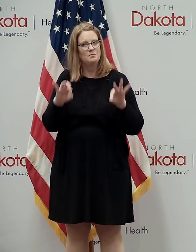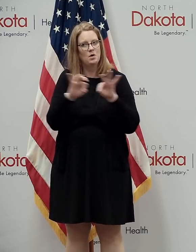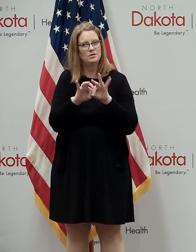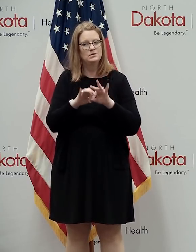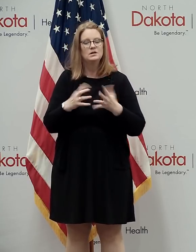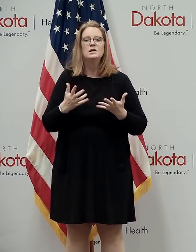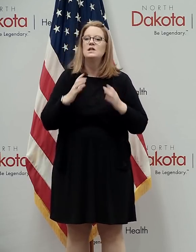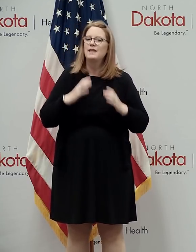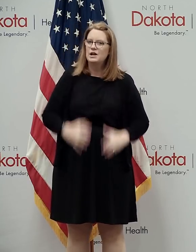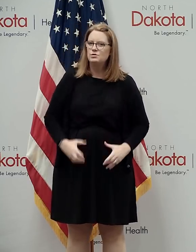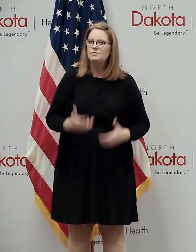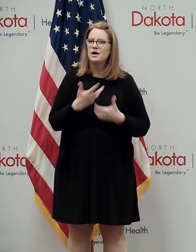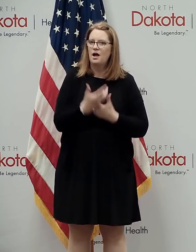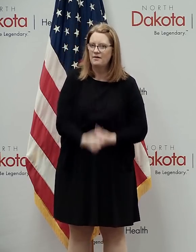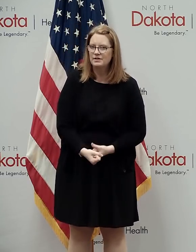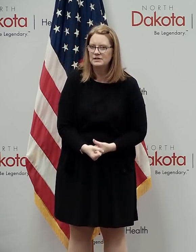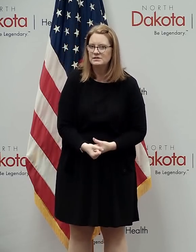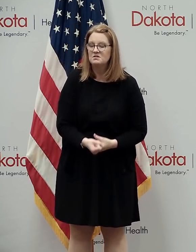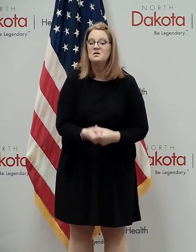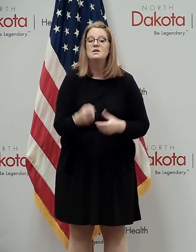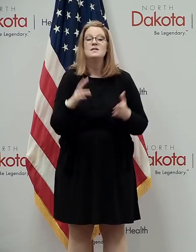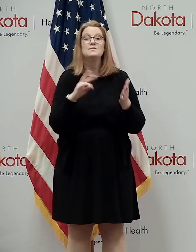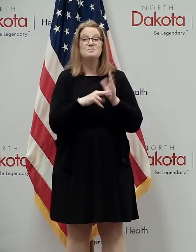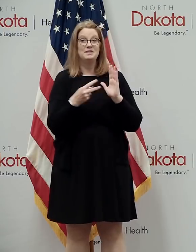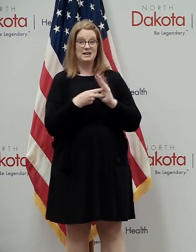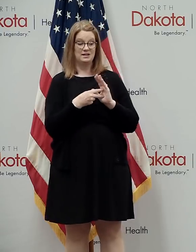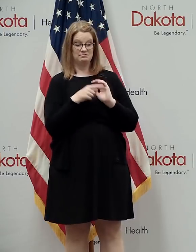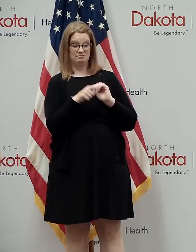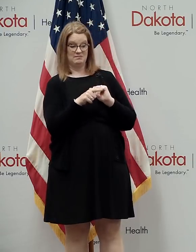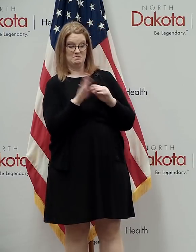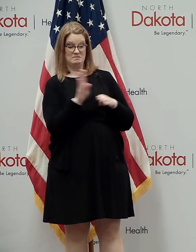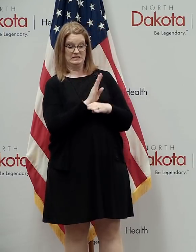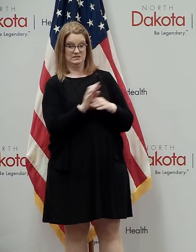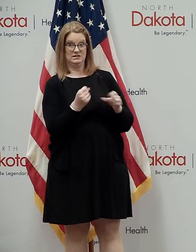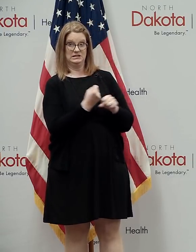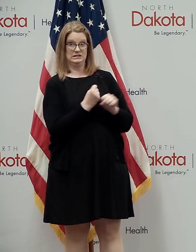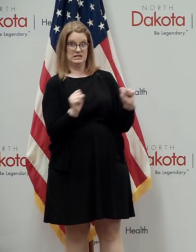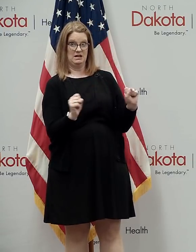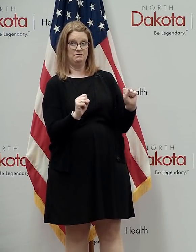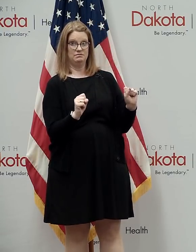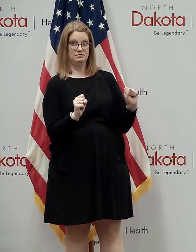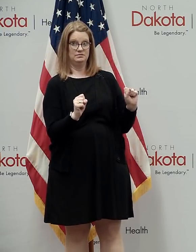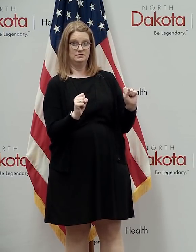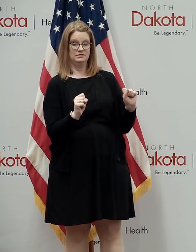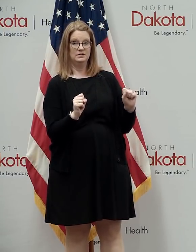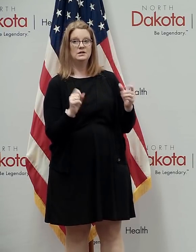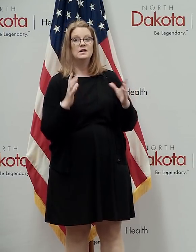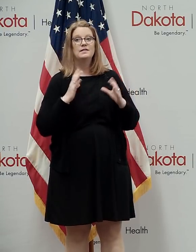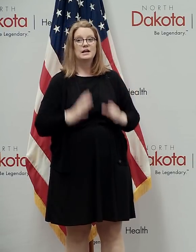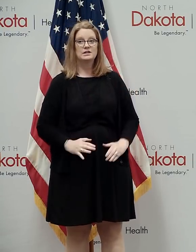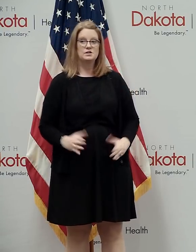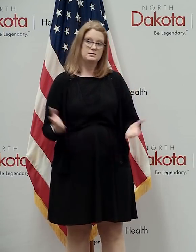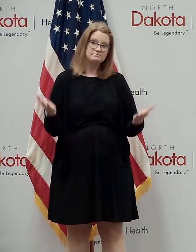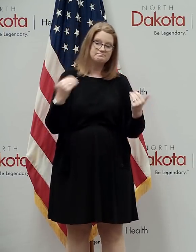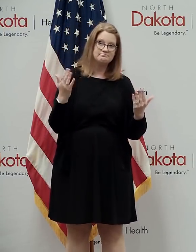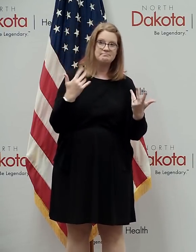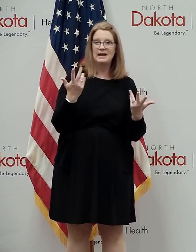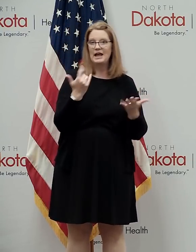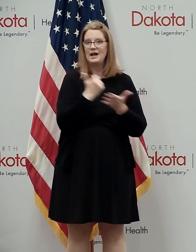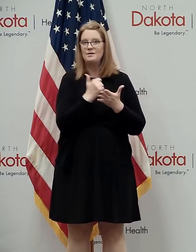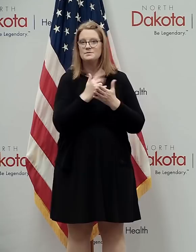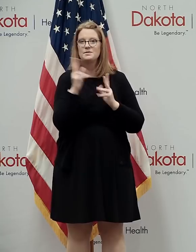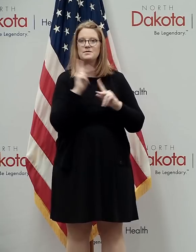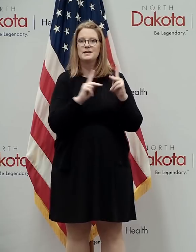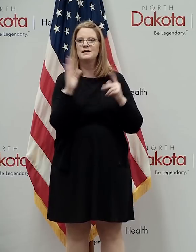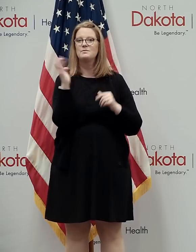confidence, confidence that the marketplace is safe. Getting consumers back in the marketplace also helps people get back to work